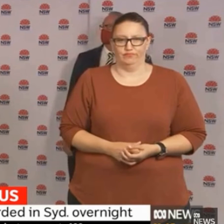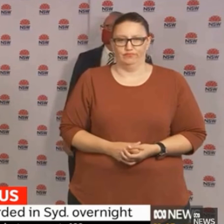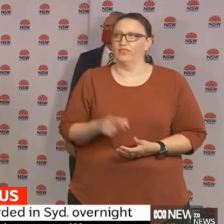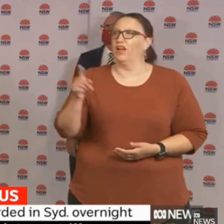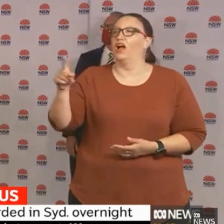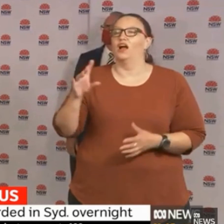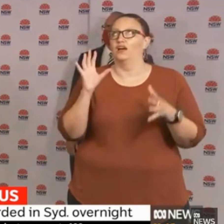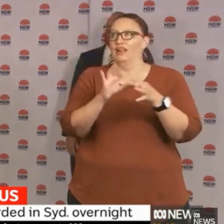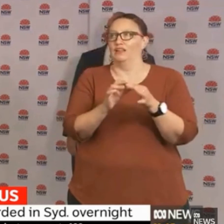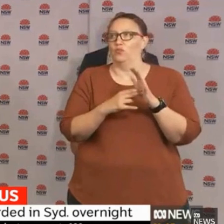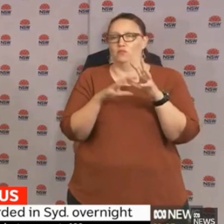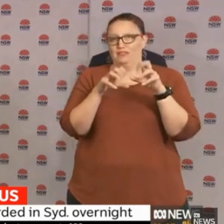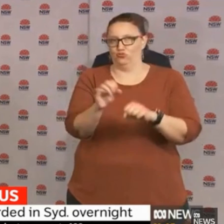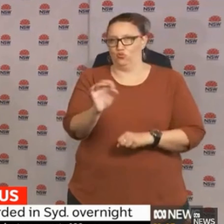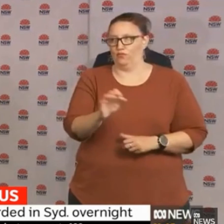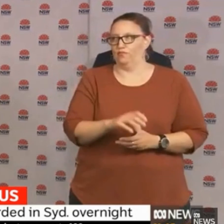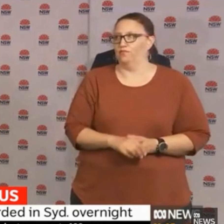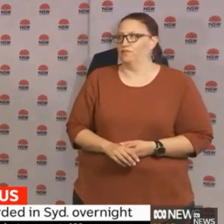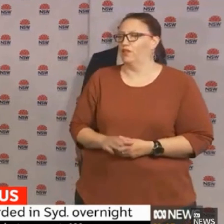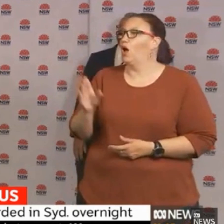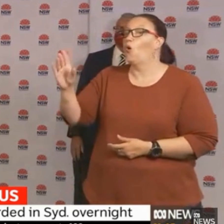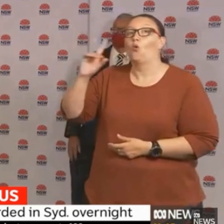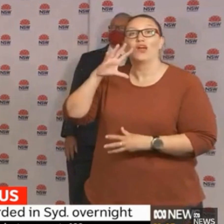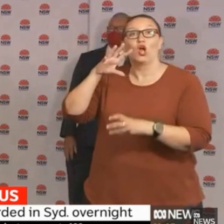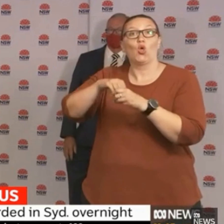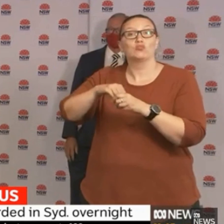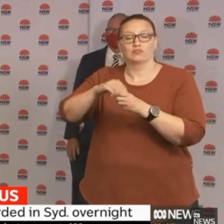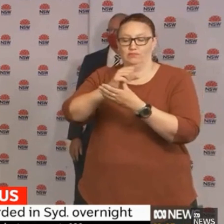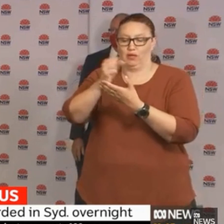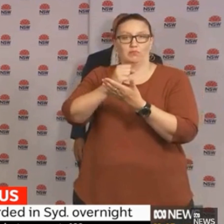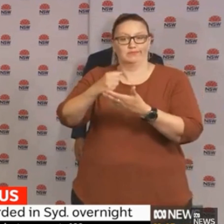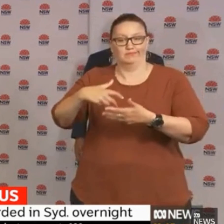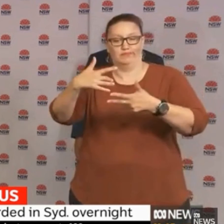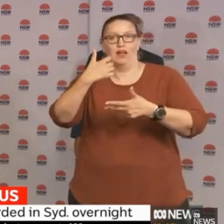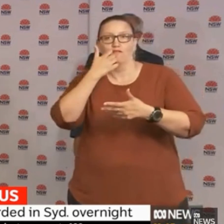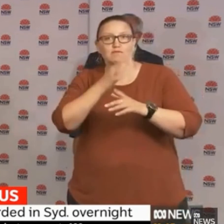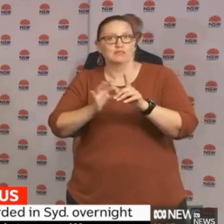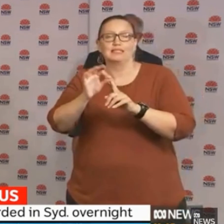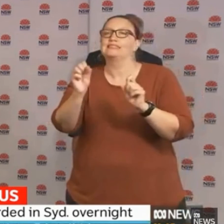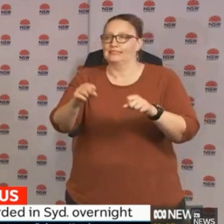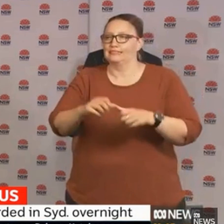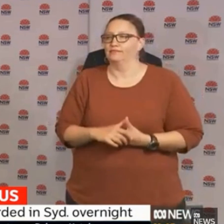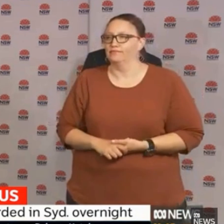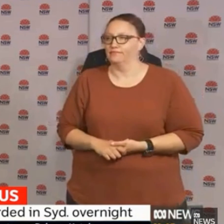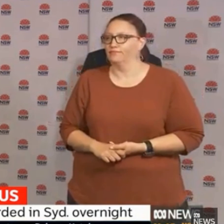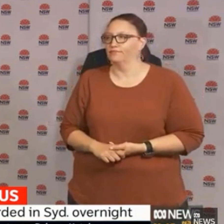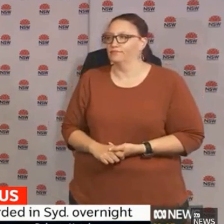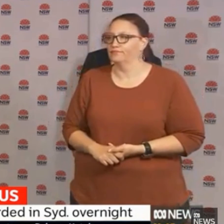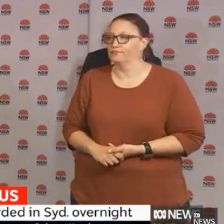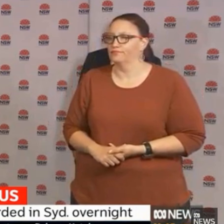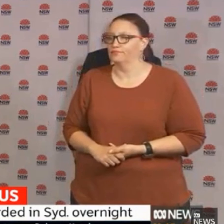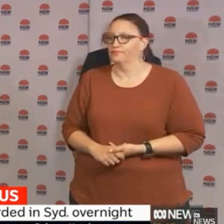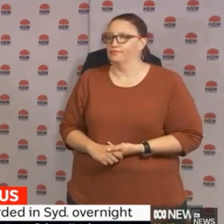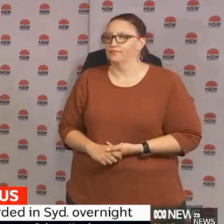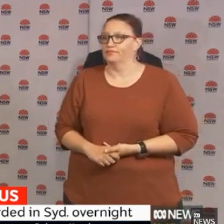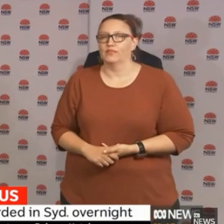No, it's not linked to the Northern Beaches. Will he be included in the toll? Yes, he will be included, and I think in today's press release, the